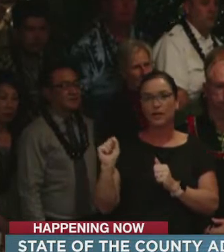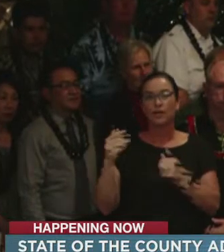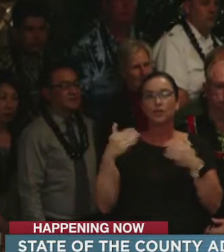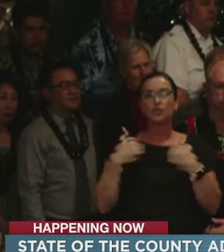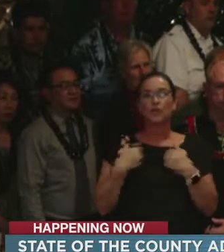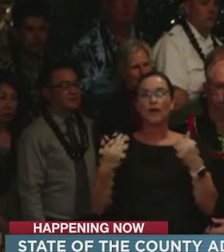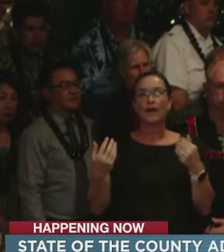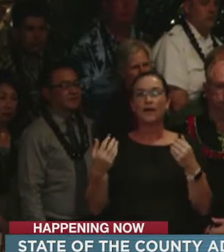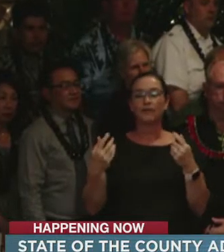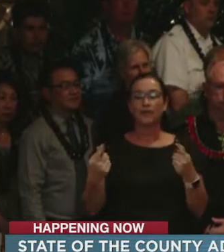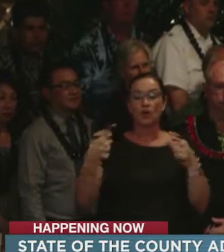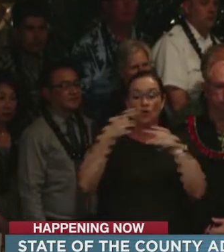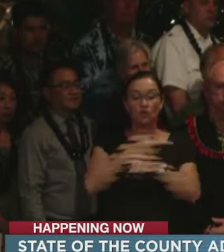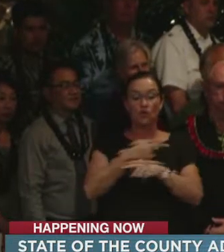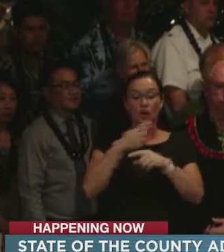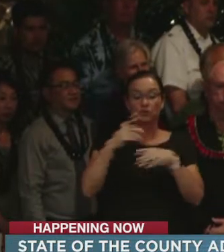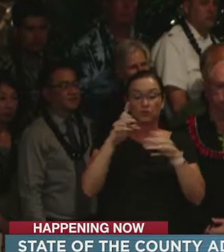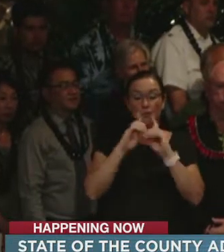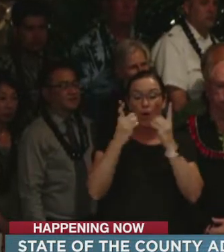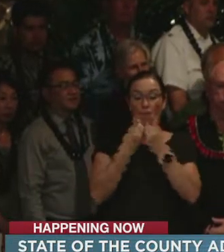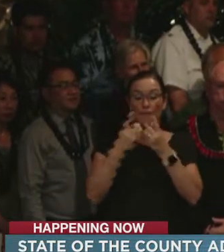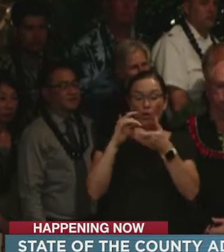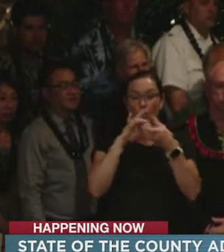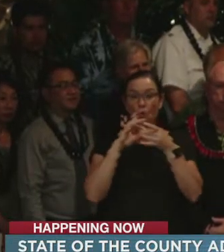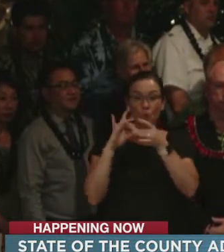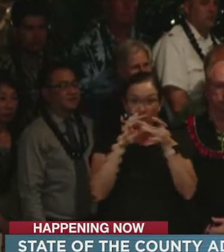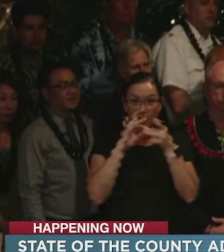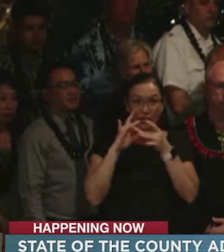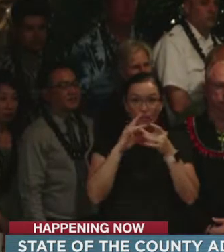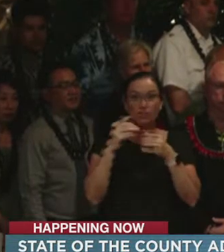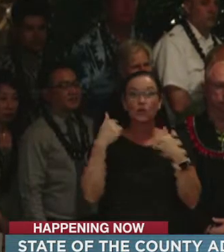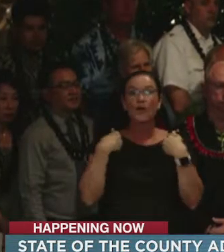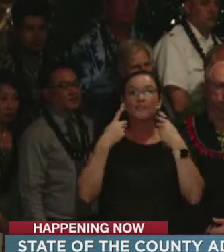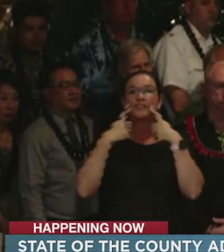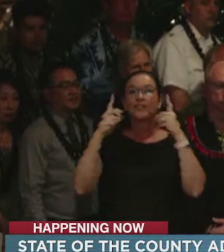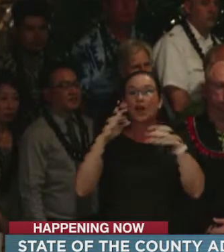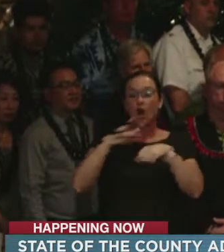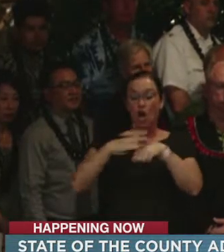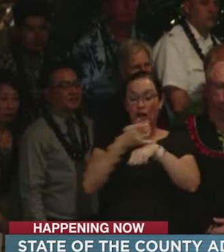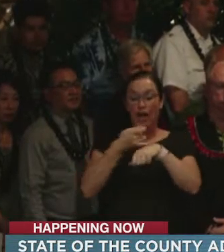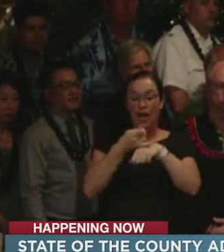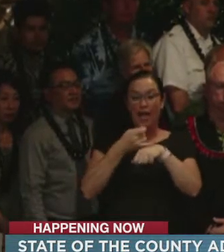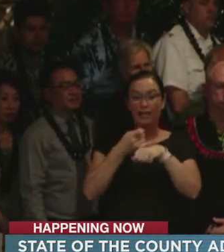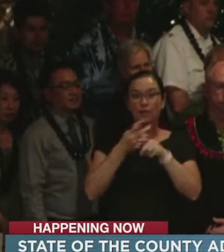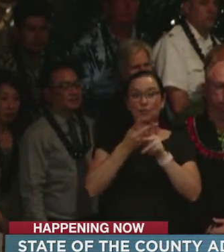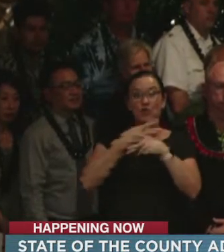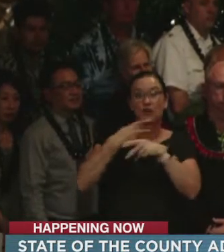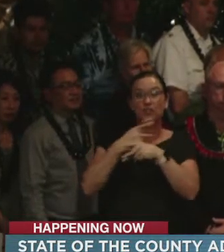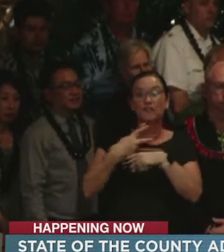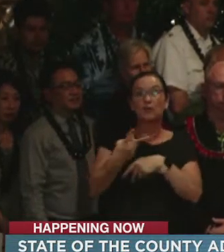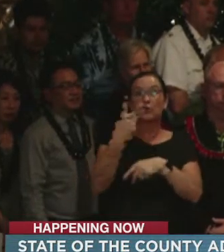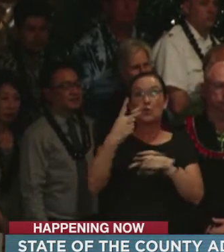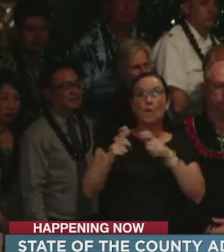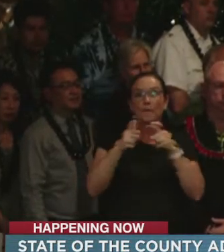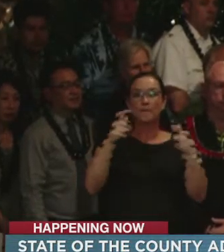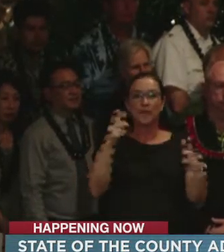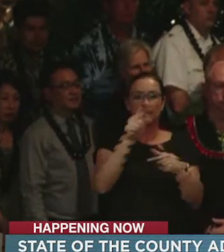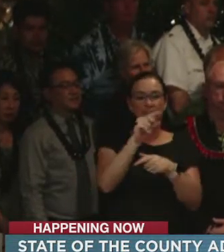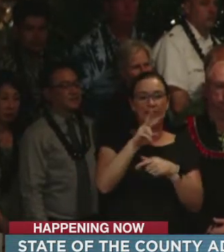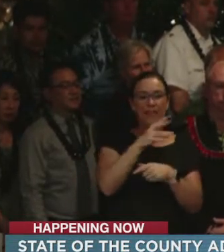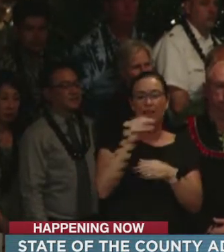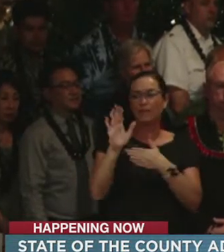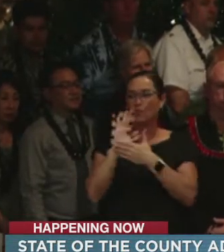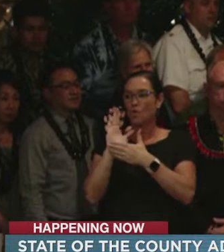interdepartmental coordination and permitting support to facilitate the successful on-island production of two major television and film